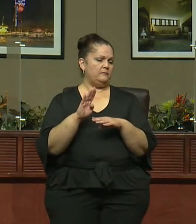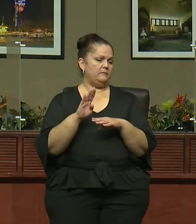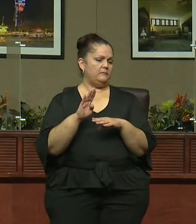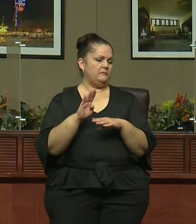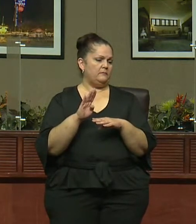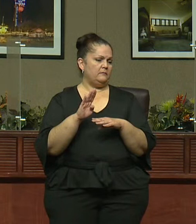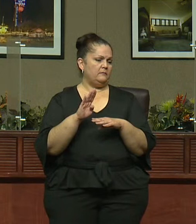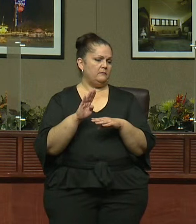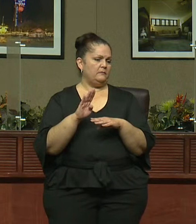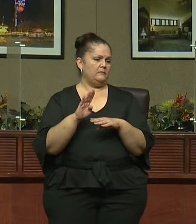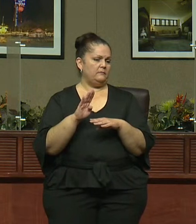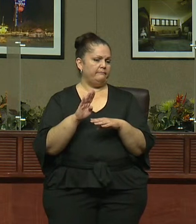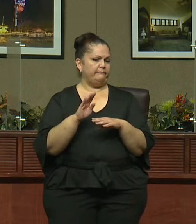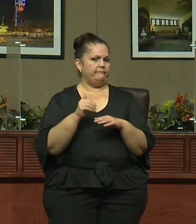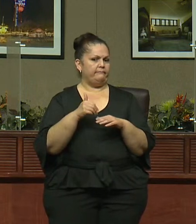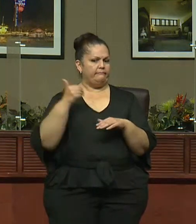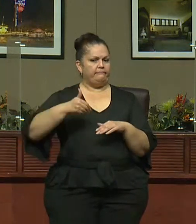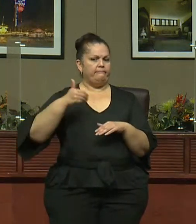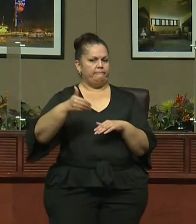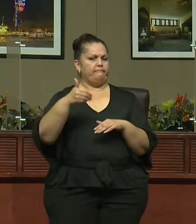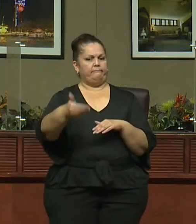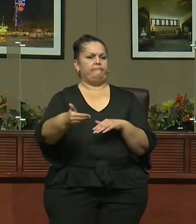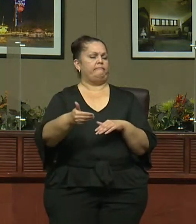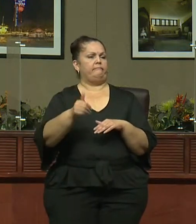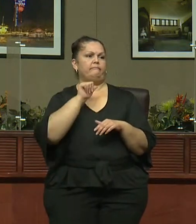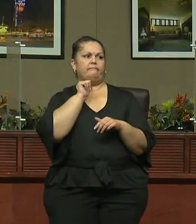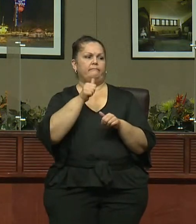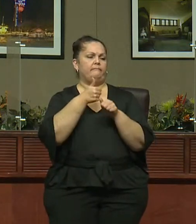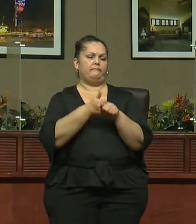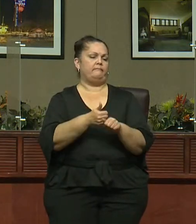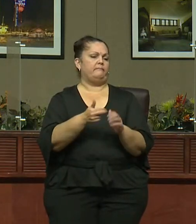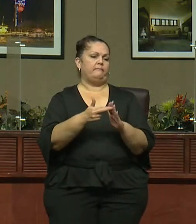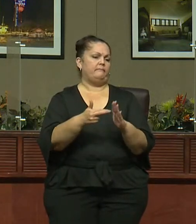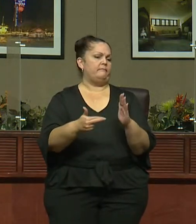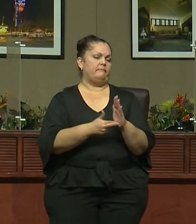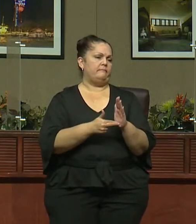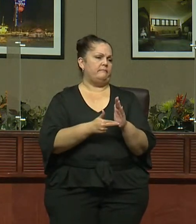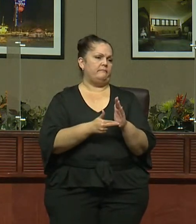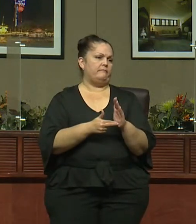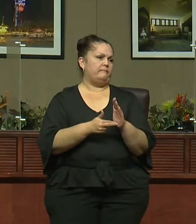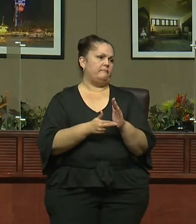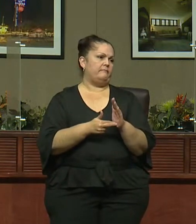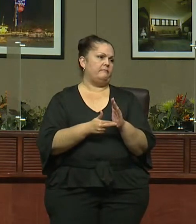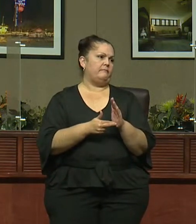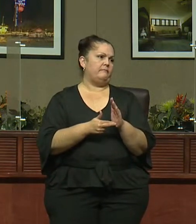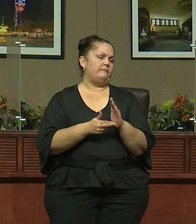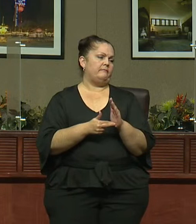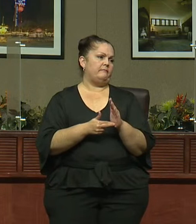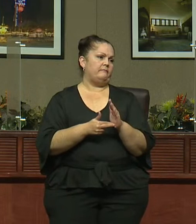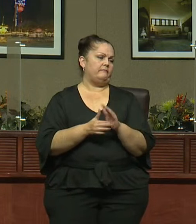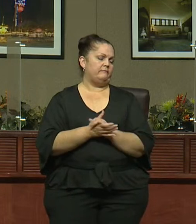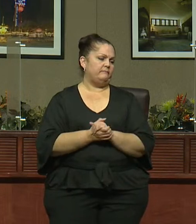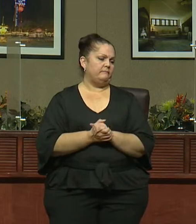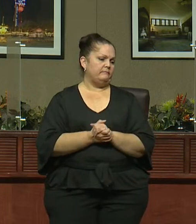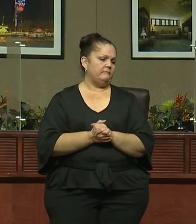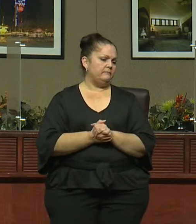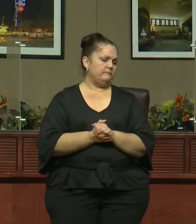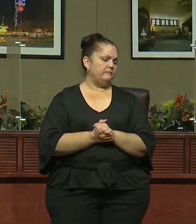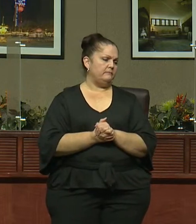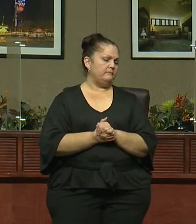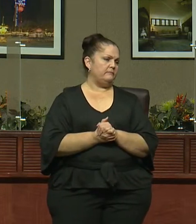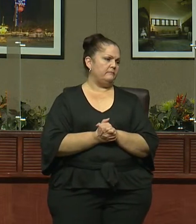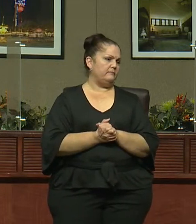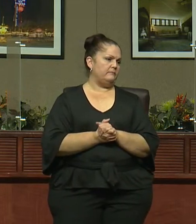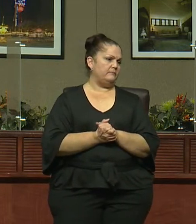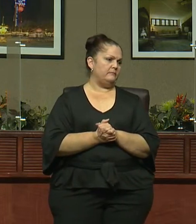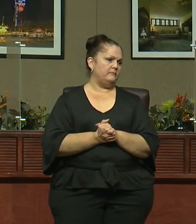are habitual violators of the guidance that really have been put in place at this time. So,